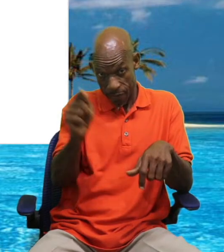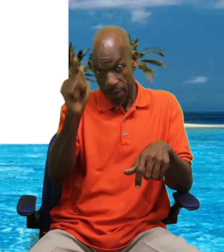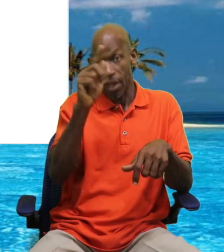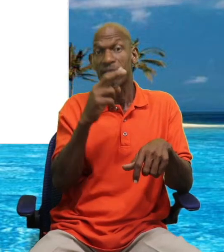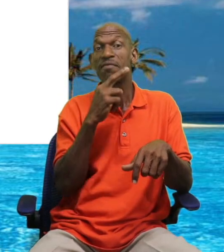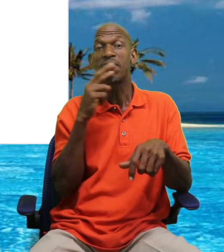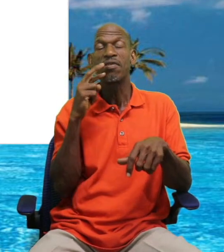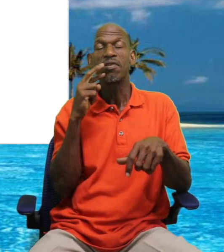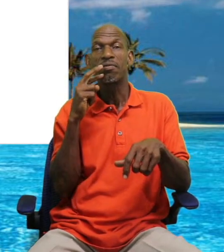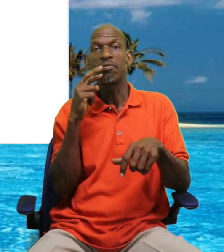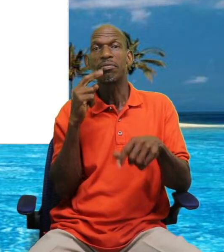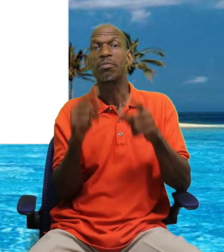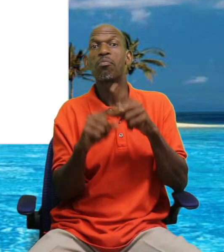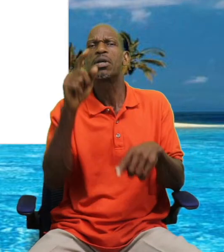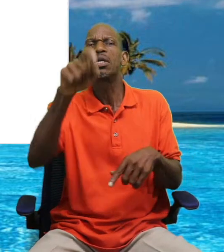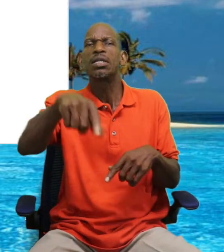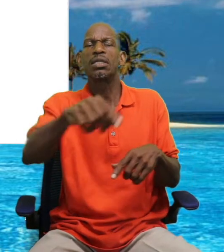underline